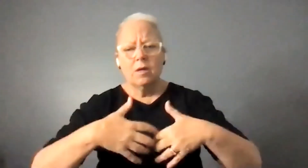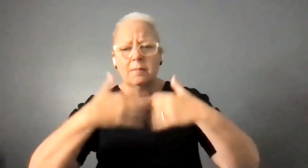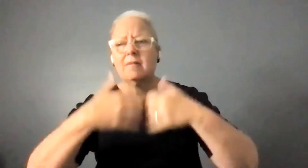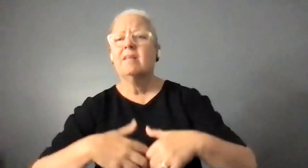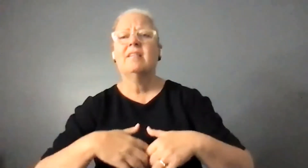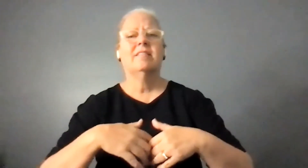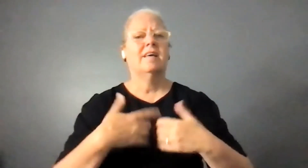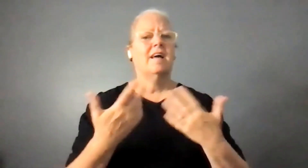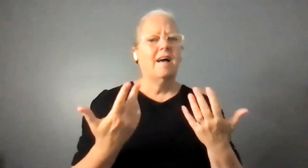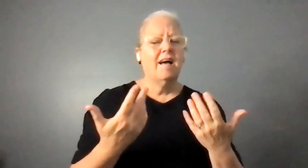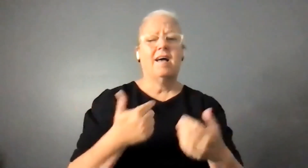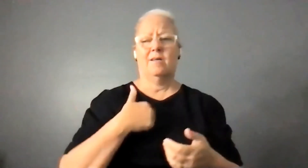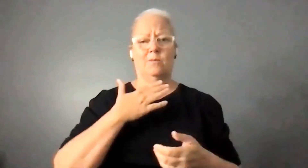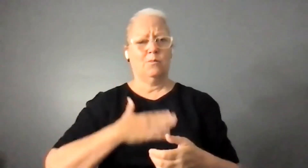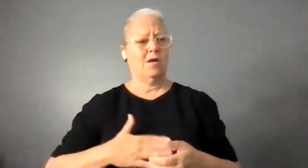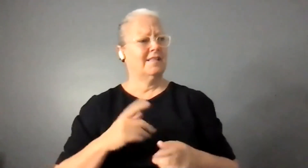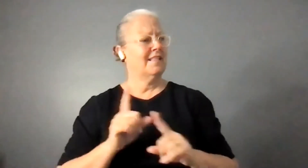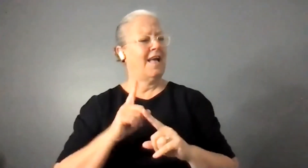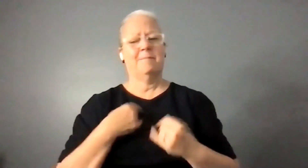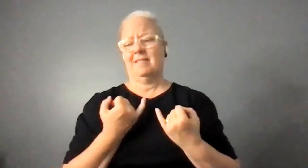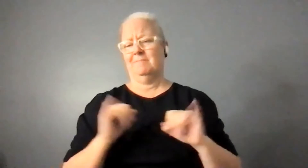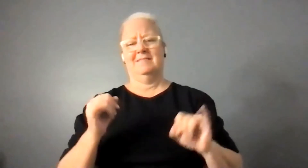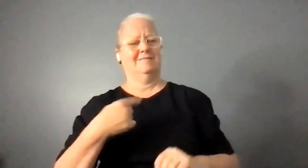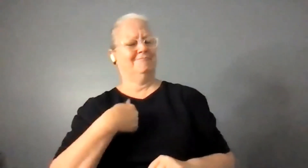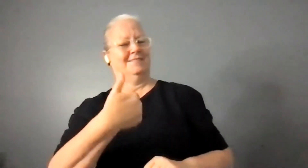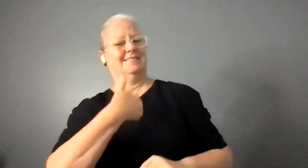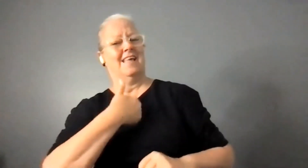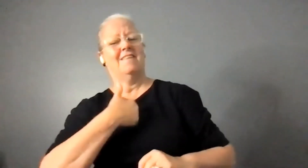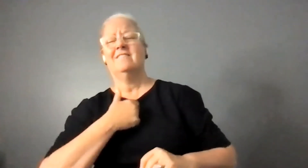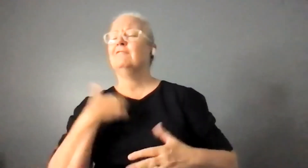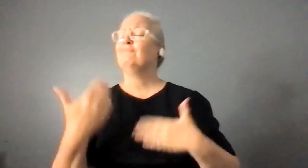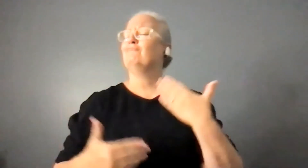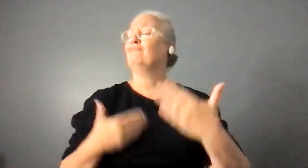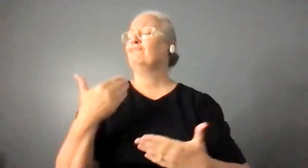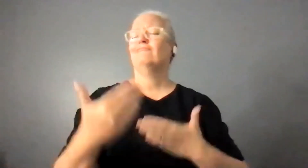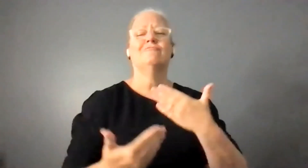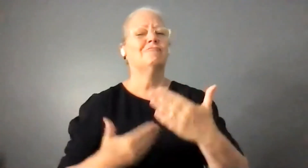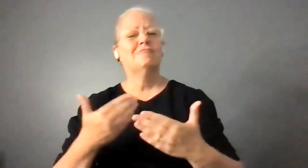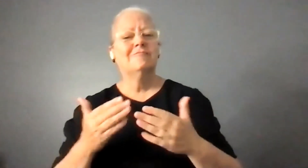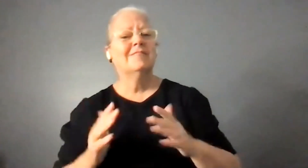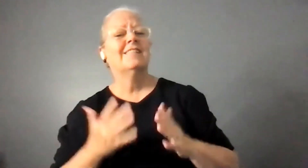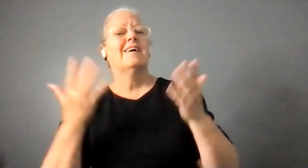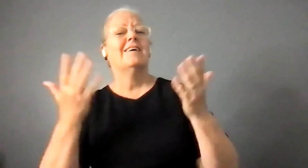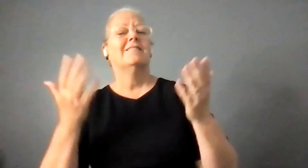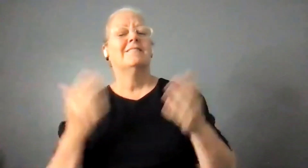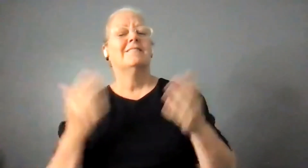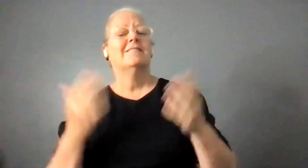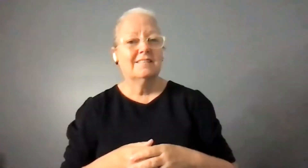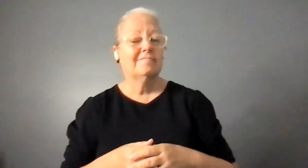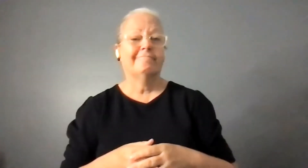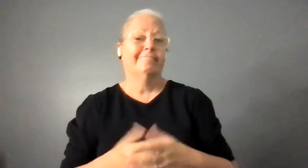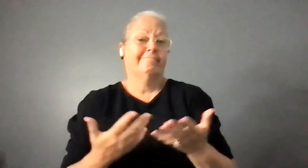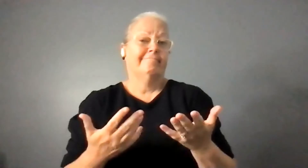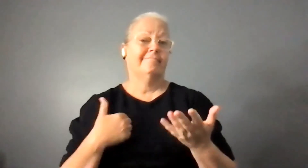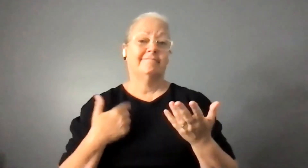be independent or in order to be able to do our things, then we cannot